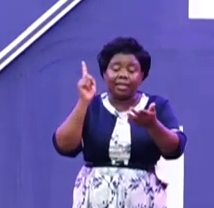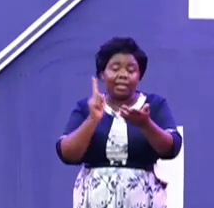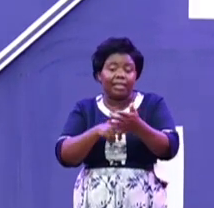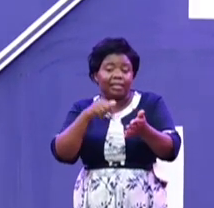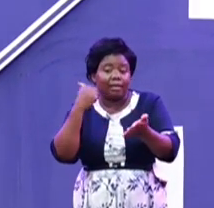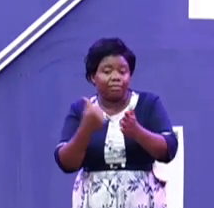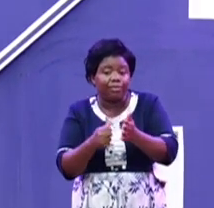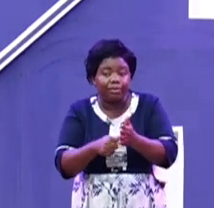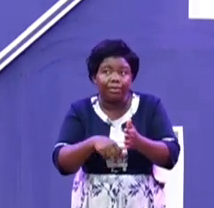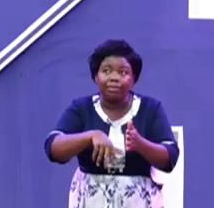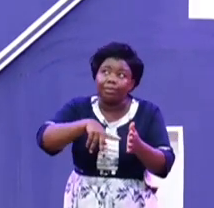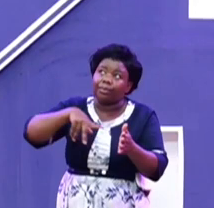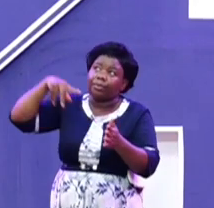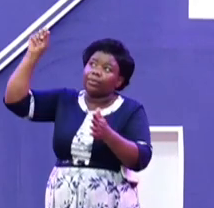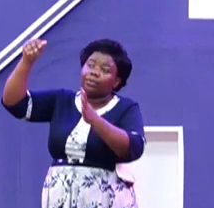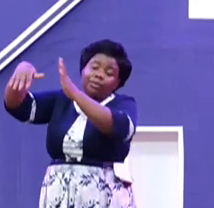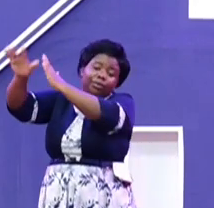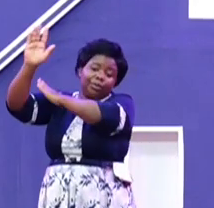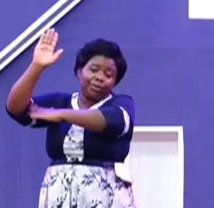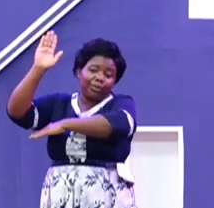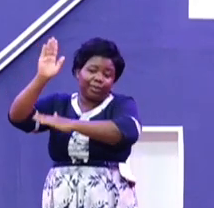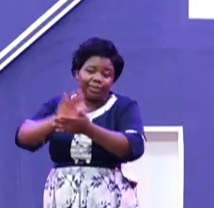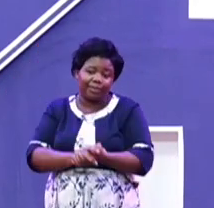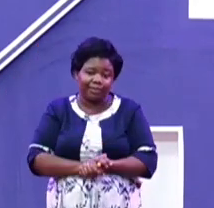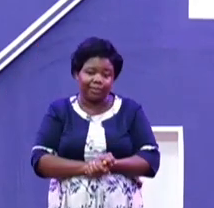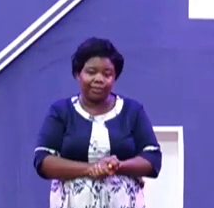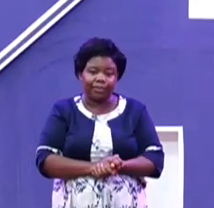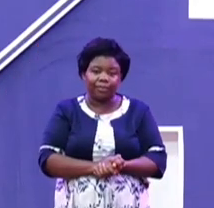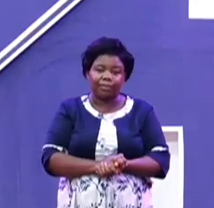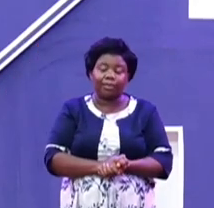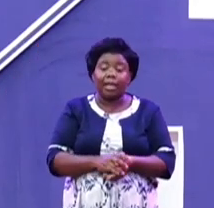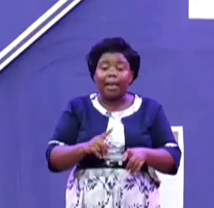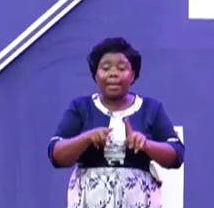It implies that he got to know that whenever he has a problem, that's where he runs to.